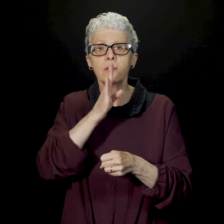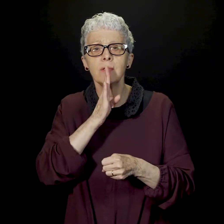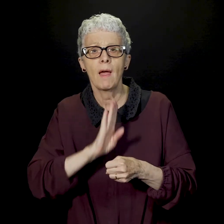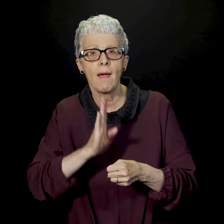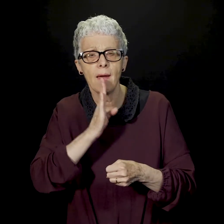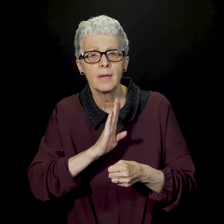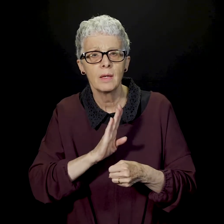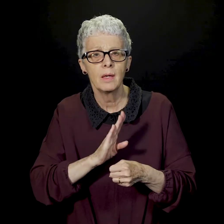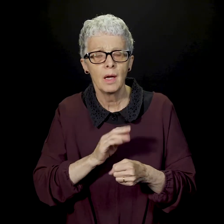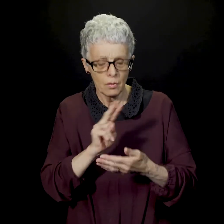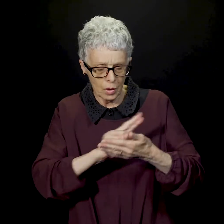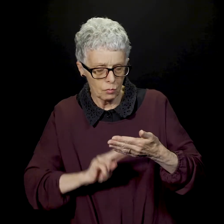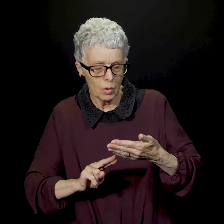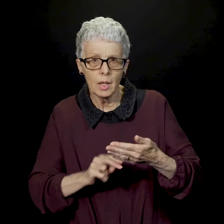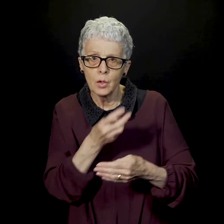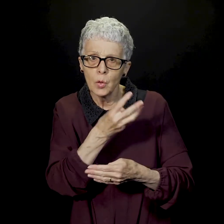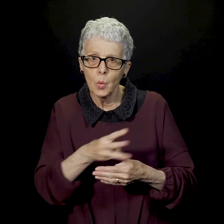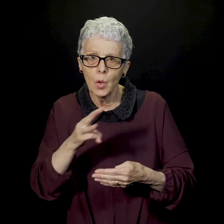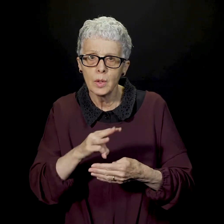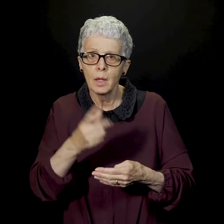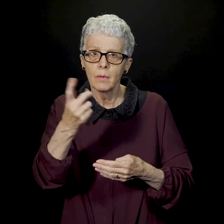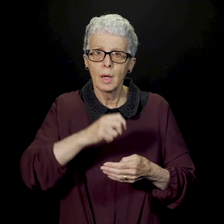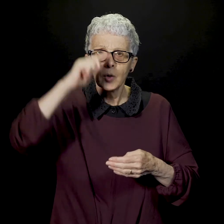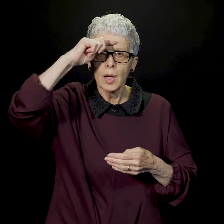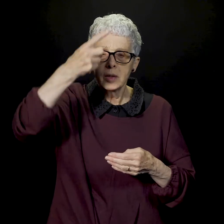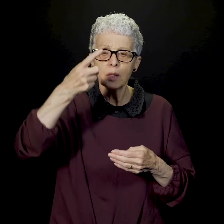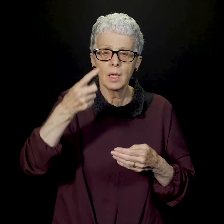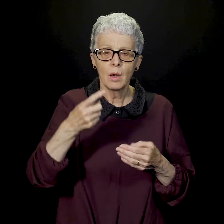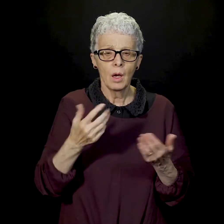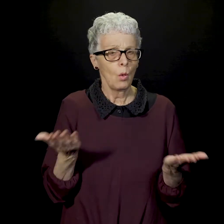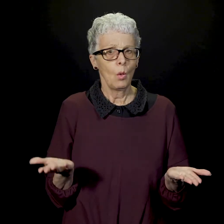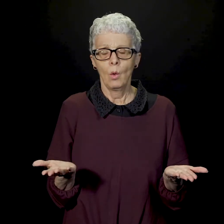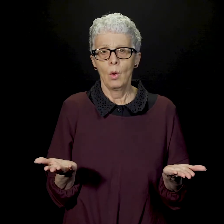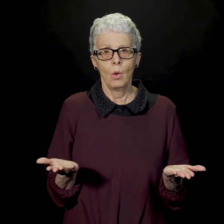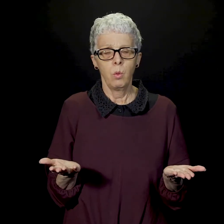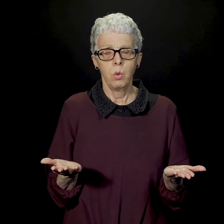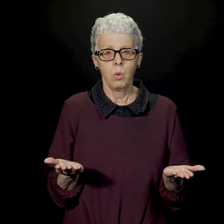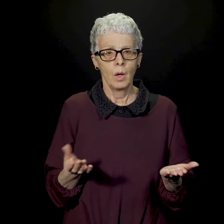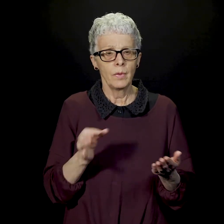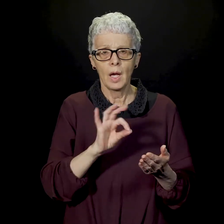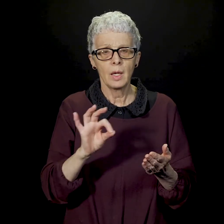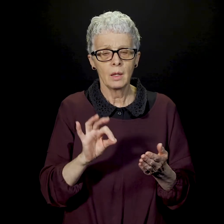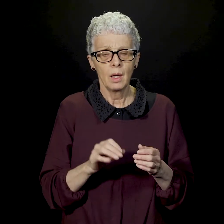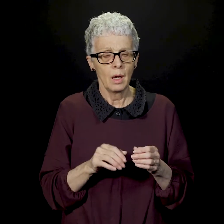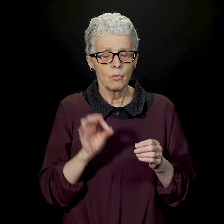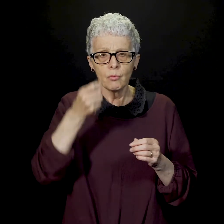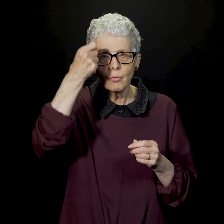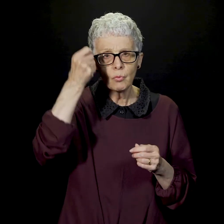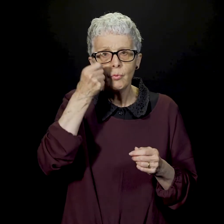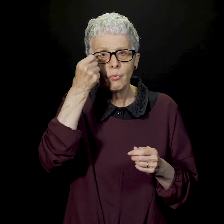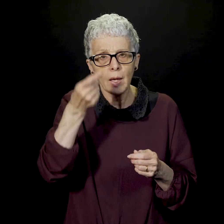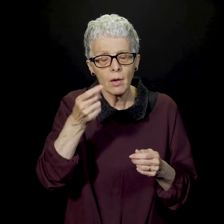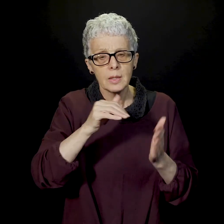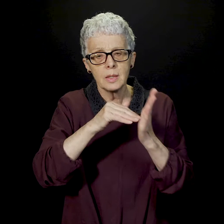Because in hearing those words and learning more, they came to understand of, like, it's so countercultural. They stepped in and they realized that